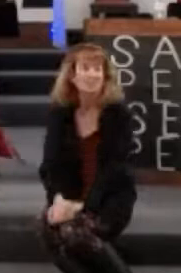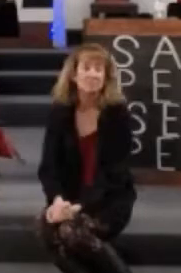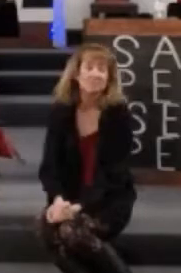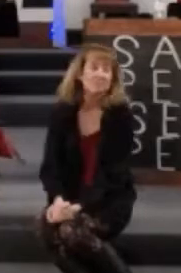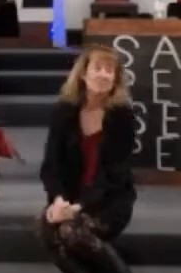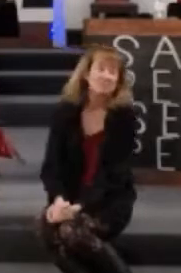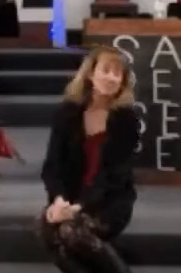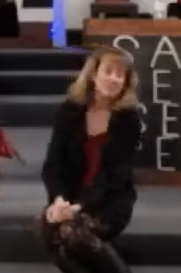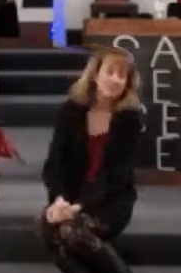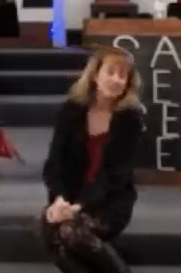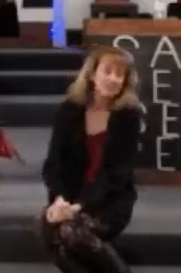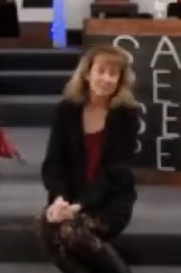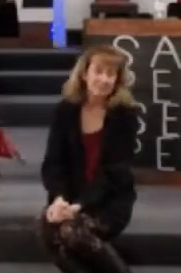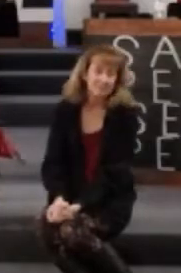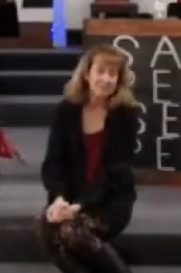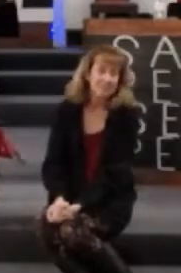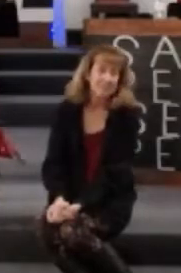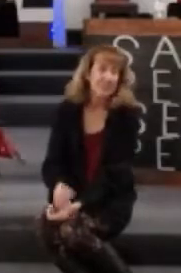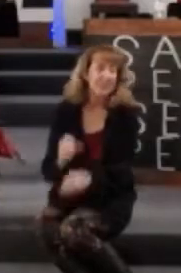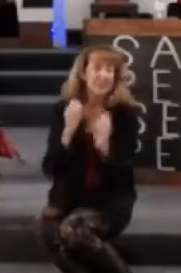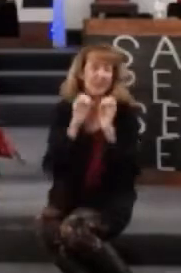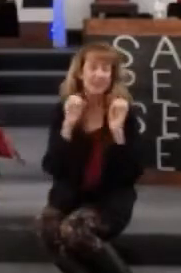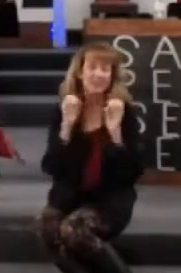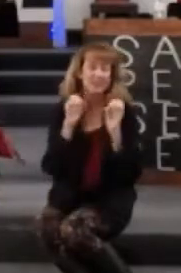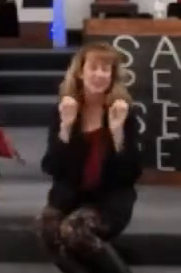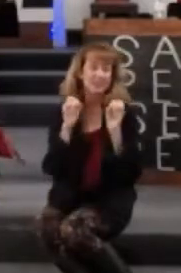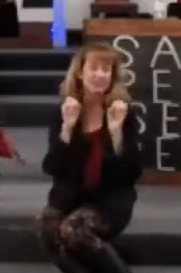found, not even in the Bible.